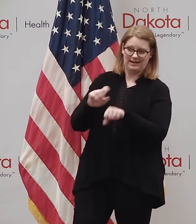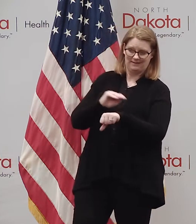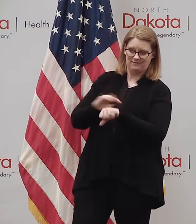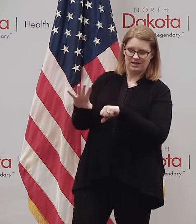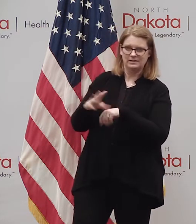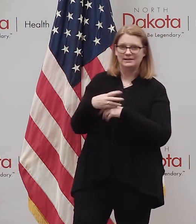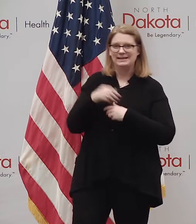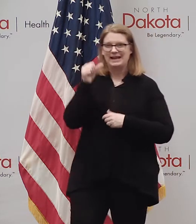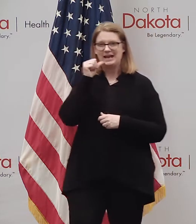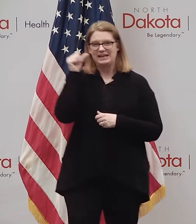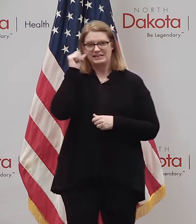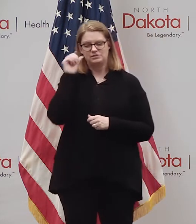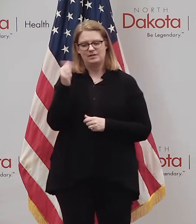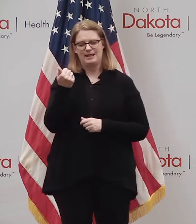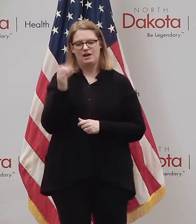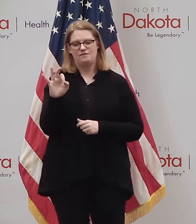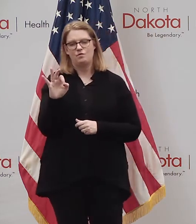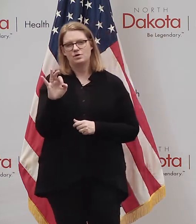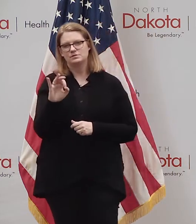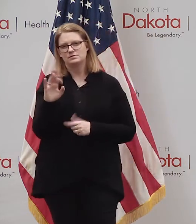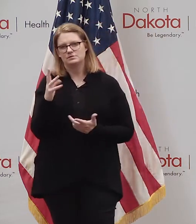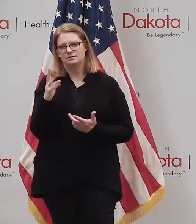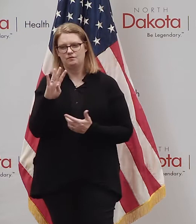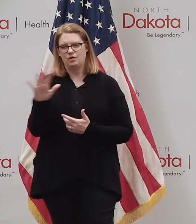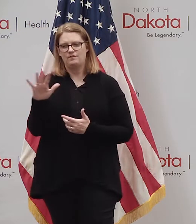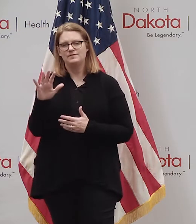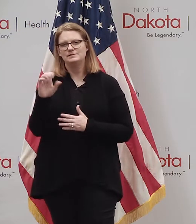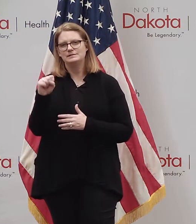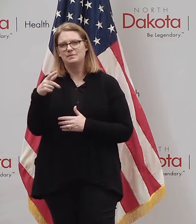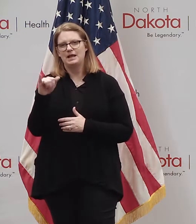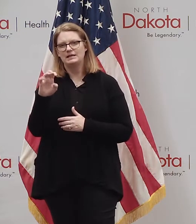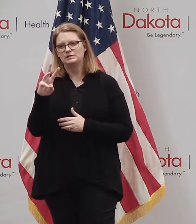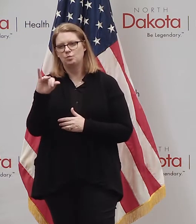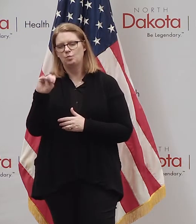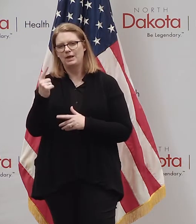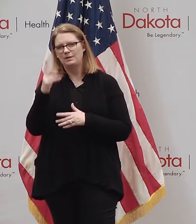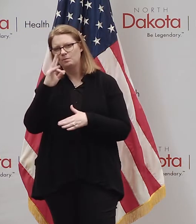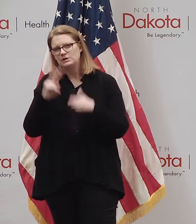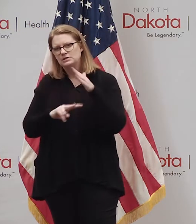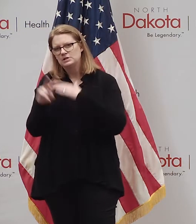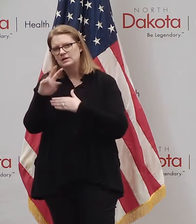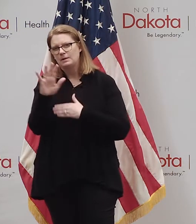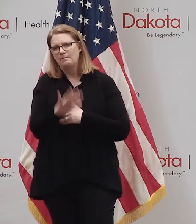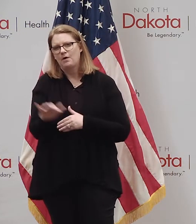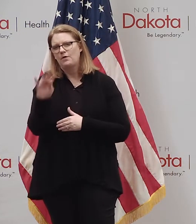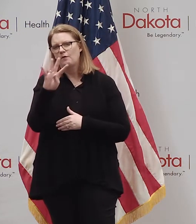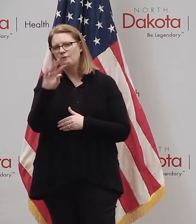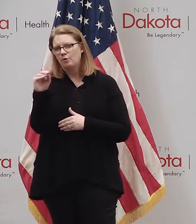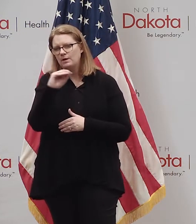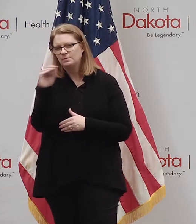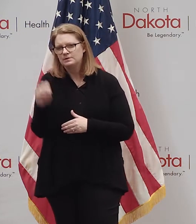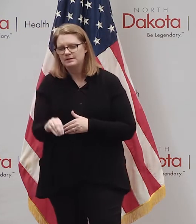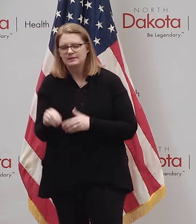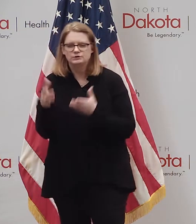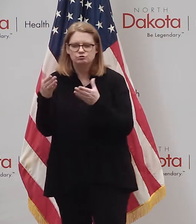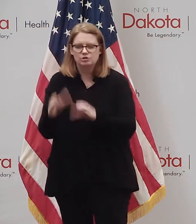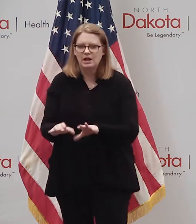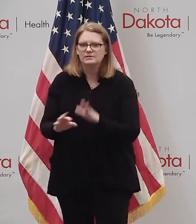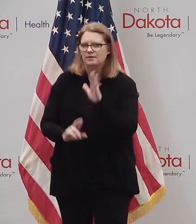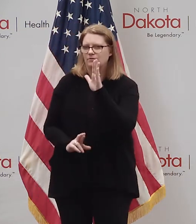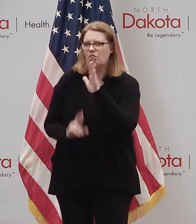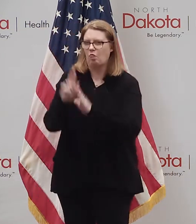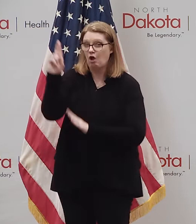as of yesterday, the Air Force's 45th Space Wing was projecting only about a 40% probability of